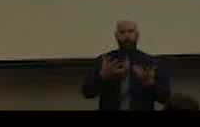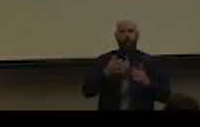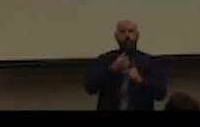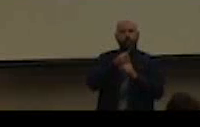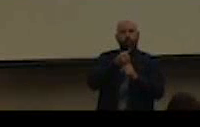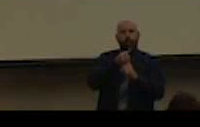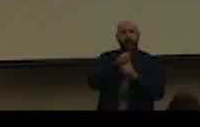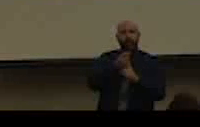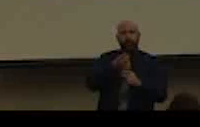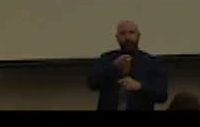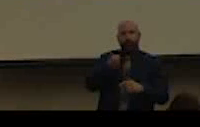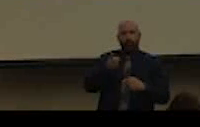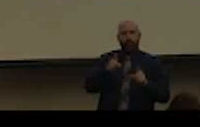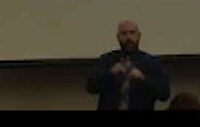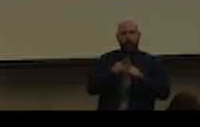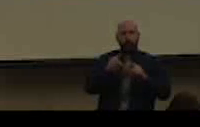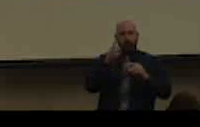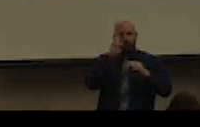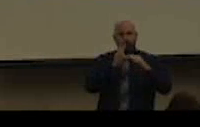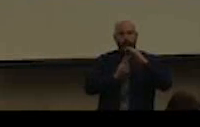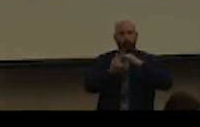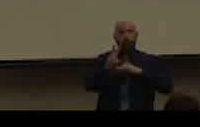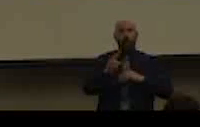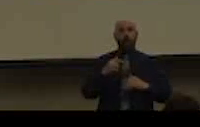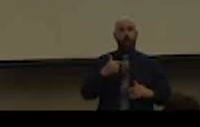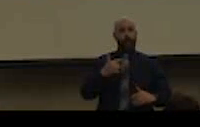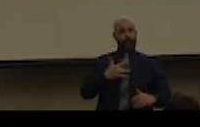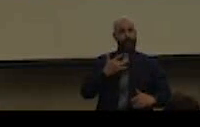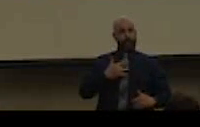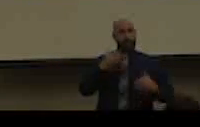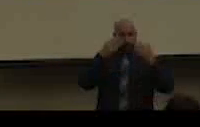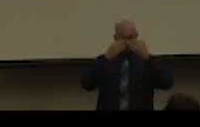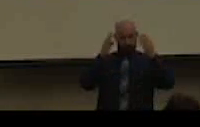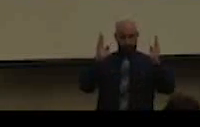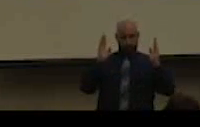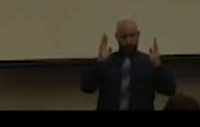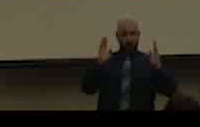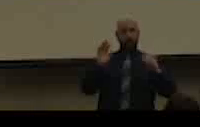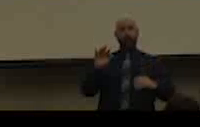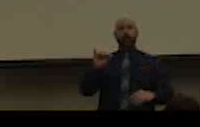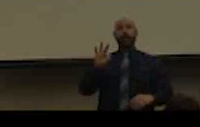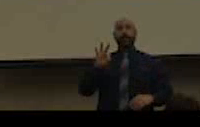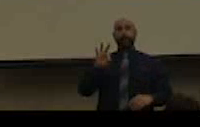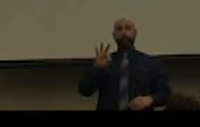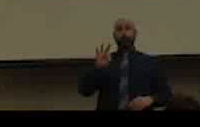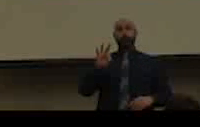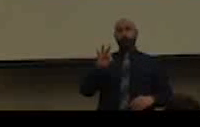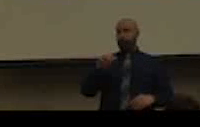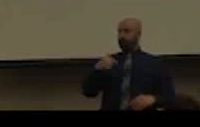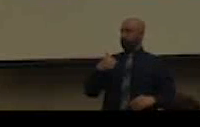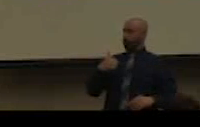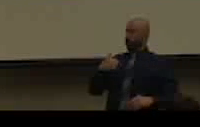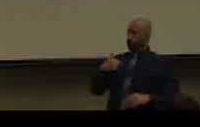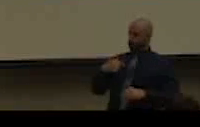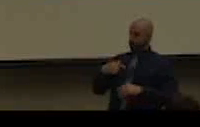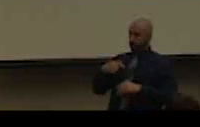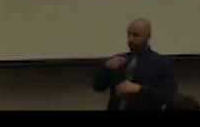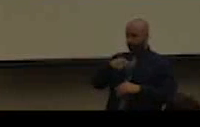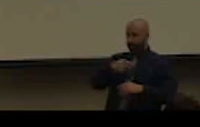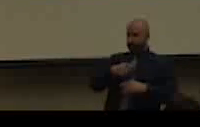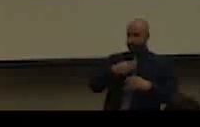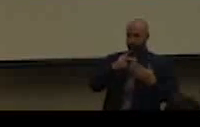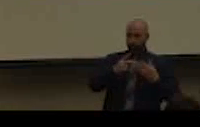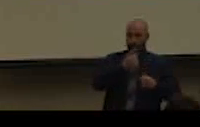forward? You know, I'm feeling increasingly optimistic that not only do I think if we get this right, they could be groups